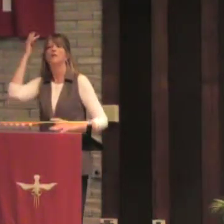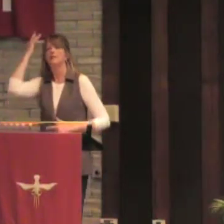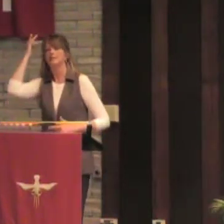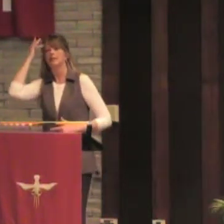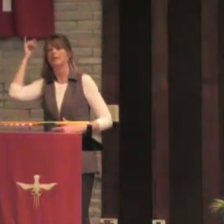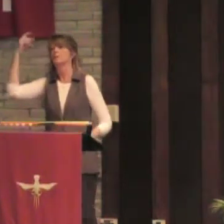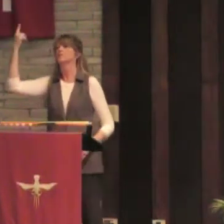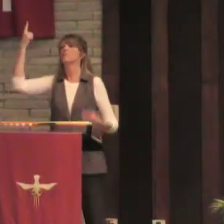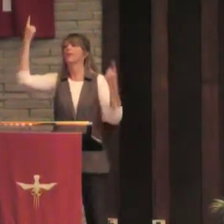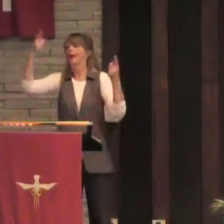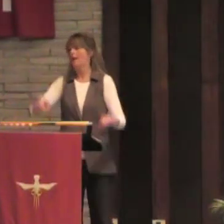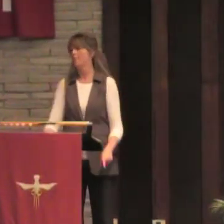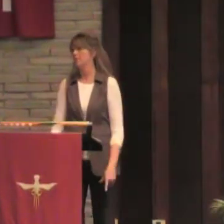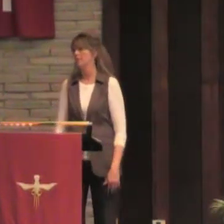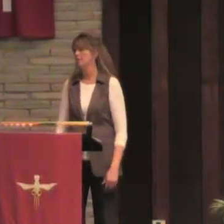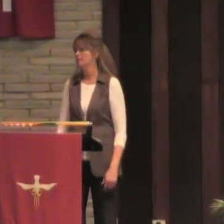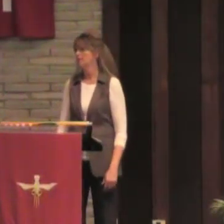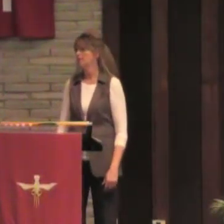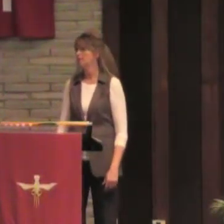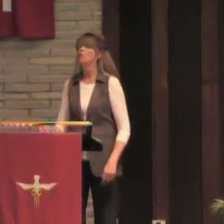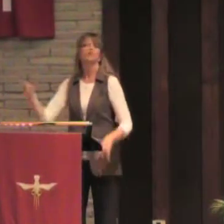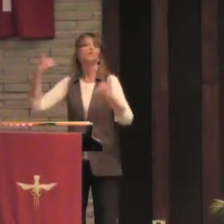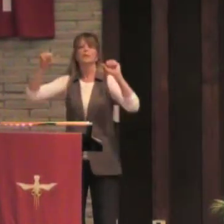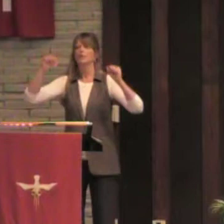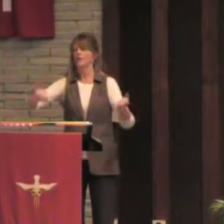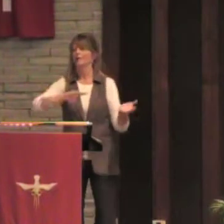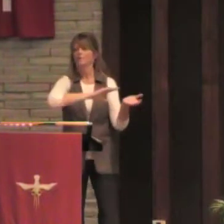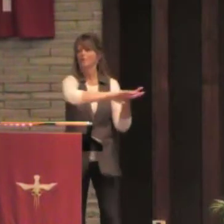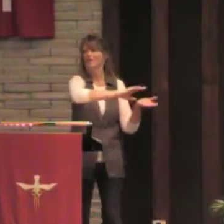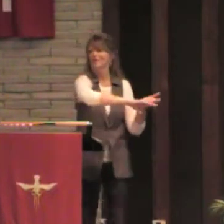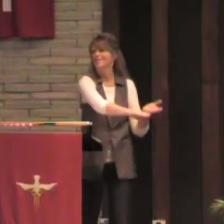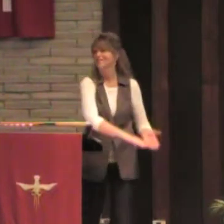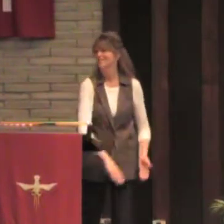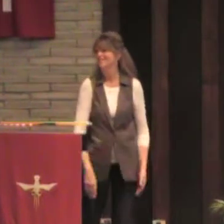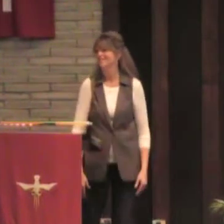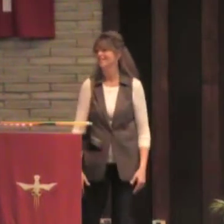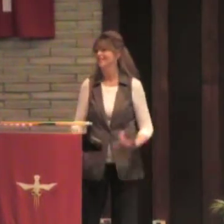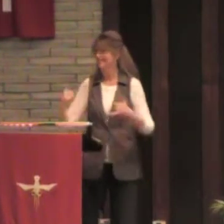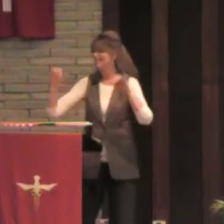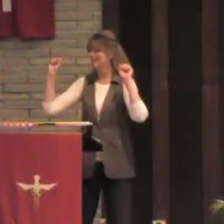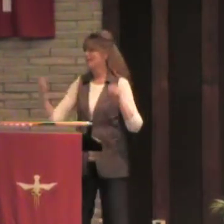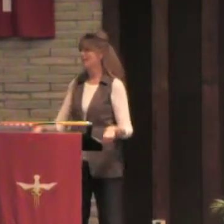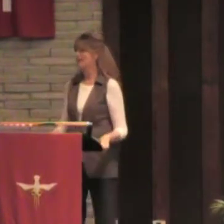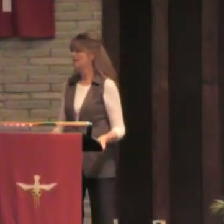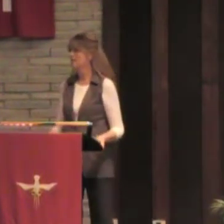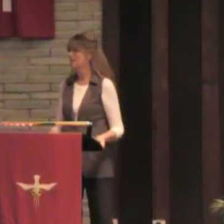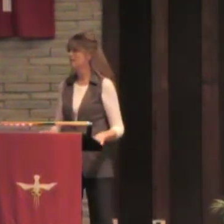victim of some type of disease or something that had happened to them. You can go ahead and forgive